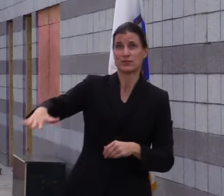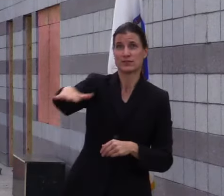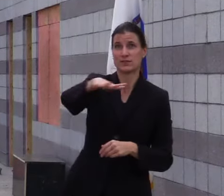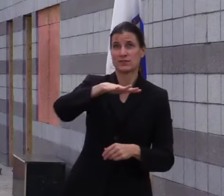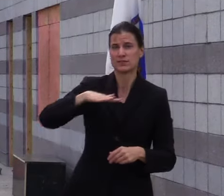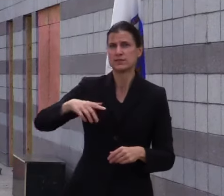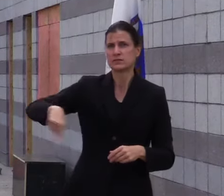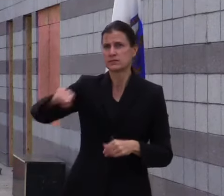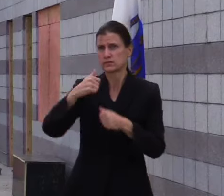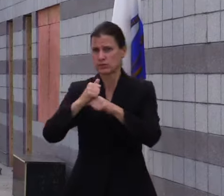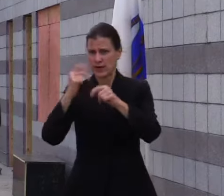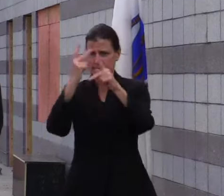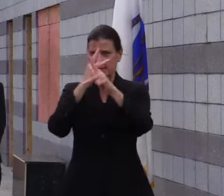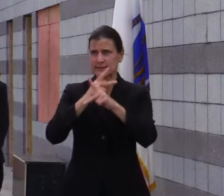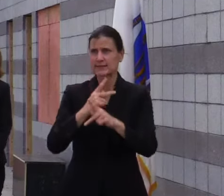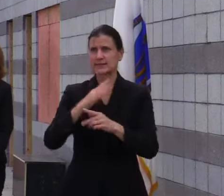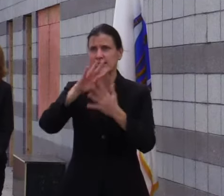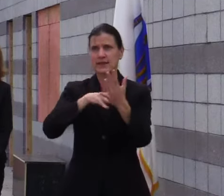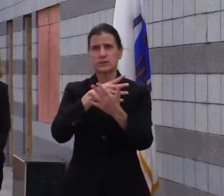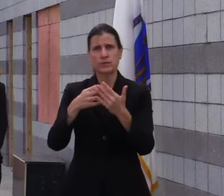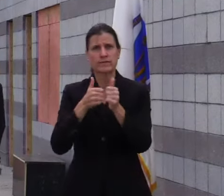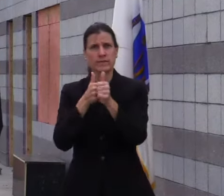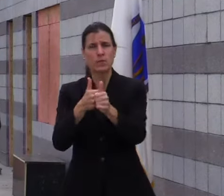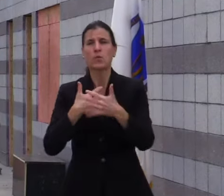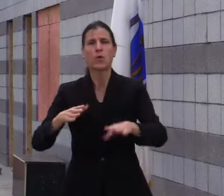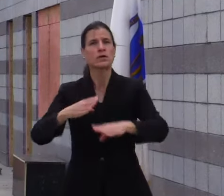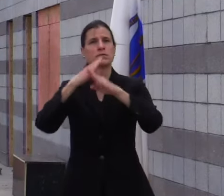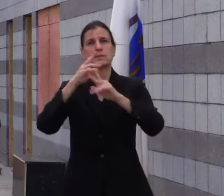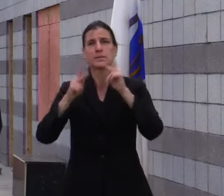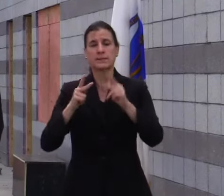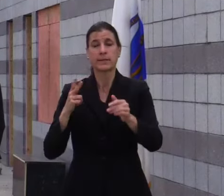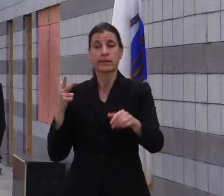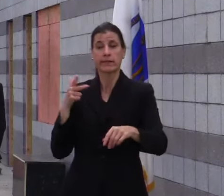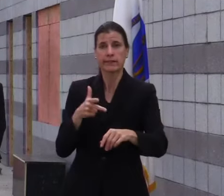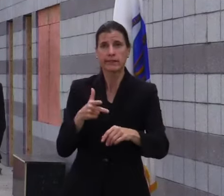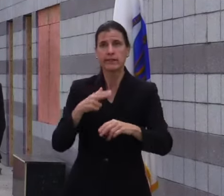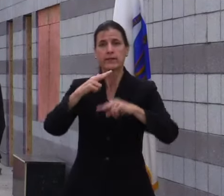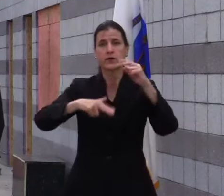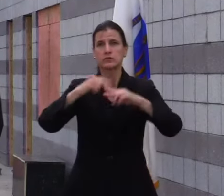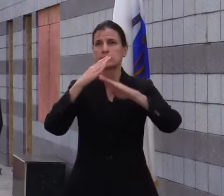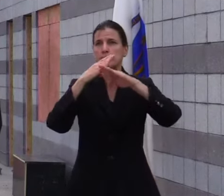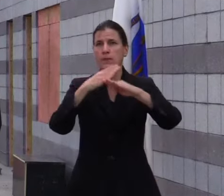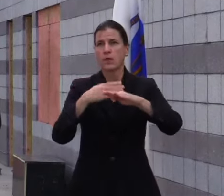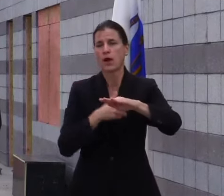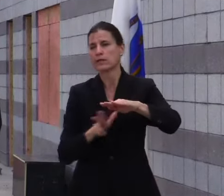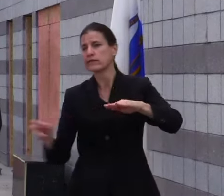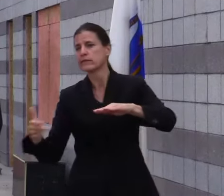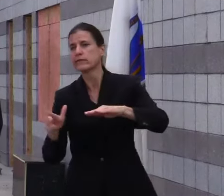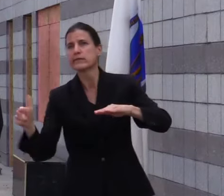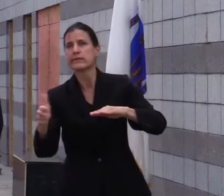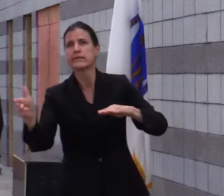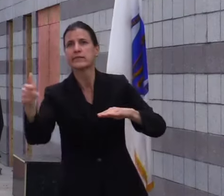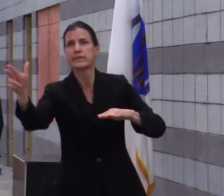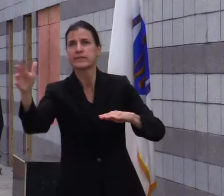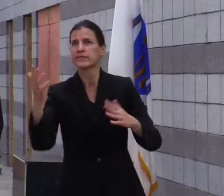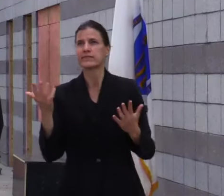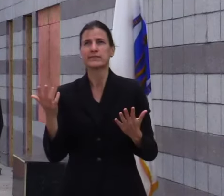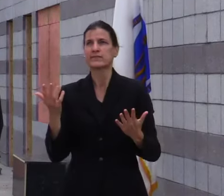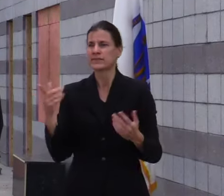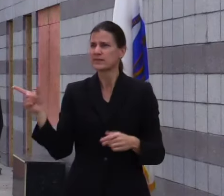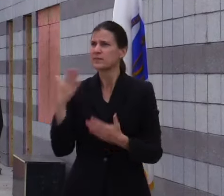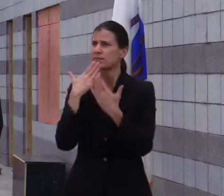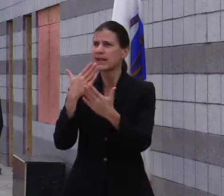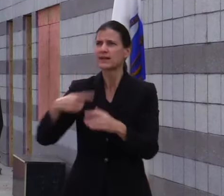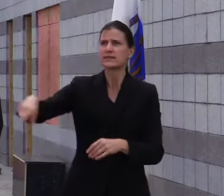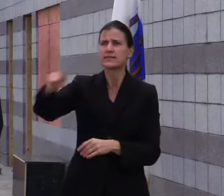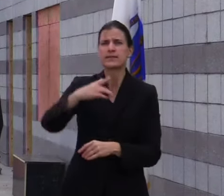on time and on budget, despite all that, since this project began, is a real tribute to everybody